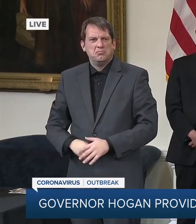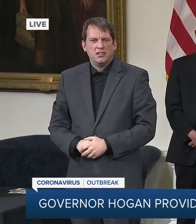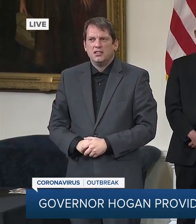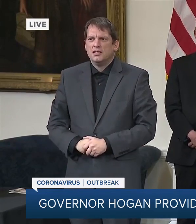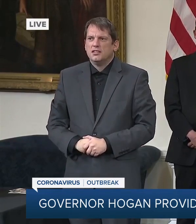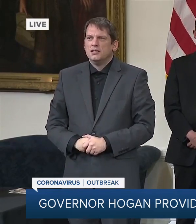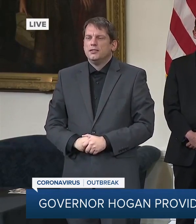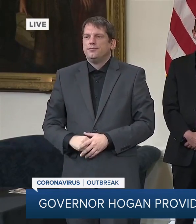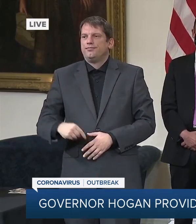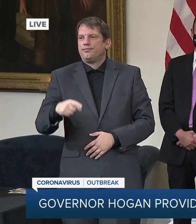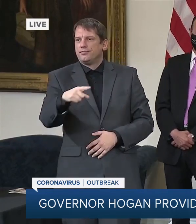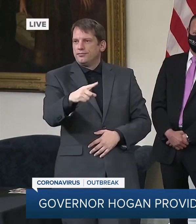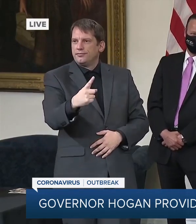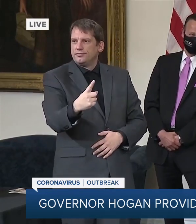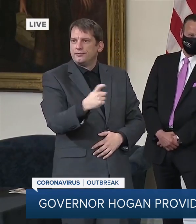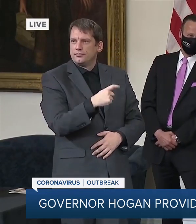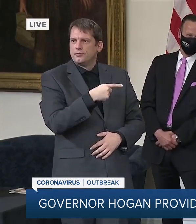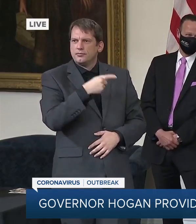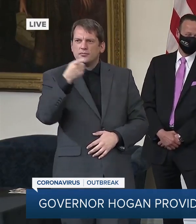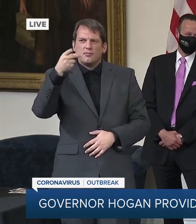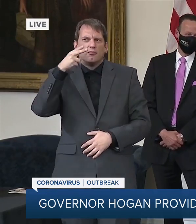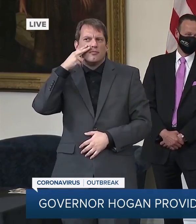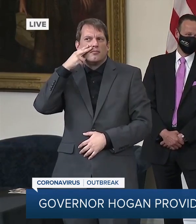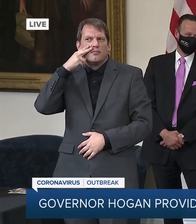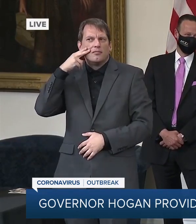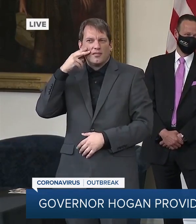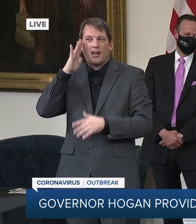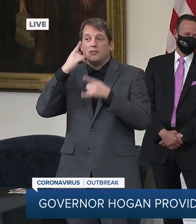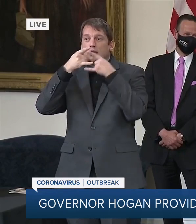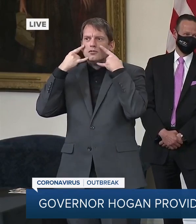You should see the other guy. Yeah. I was very